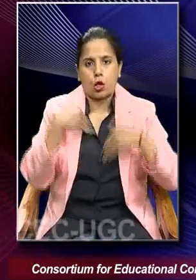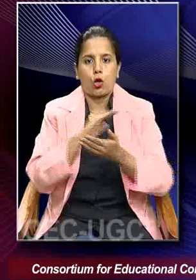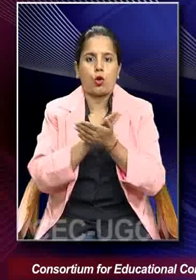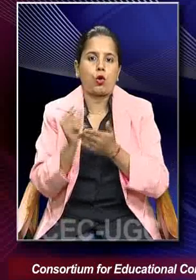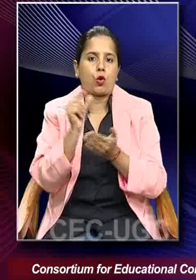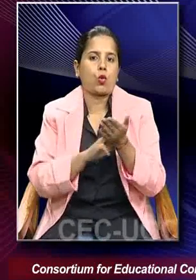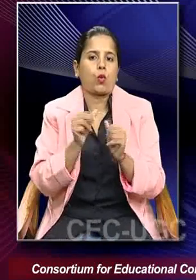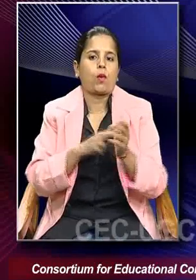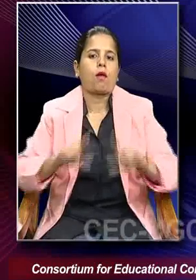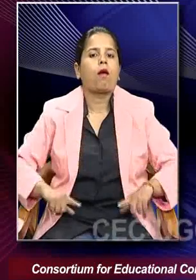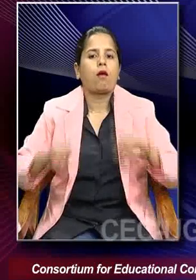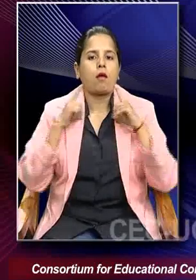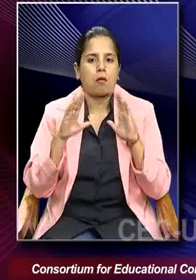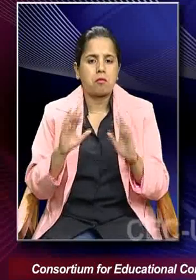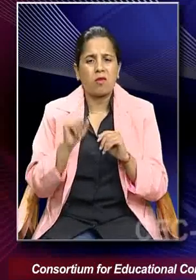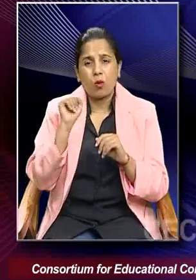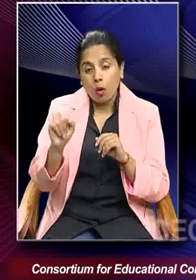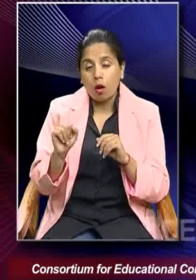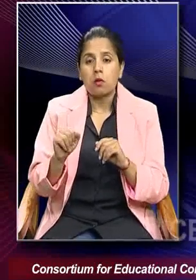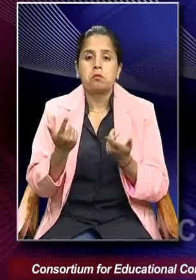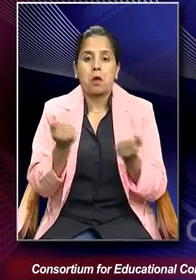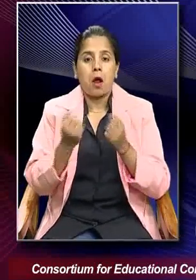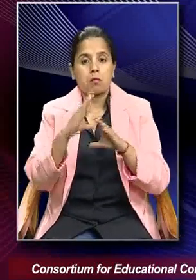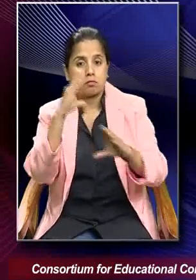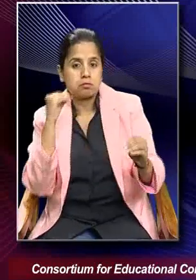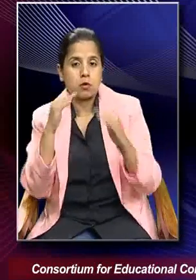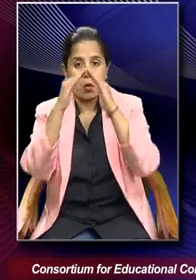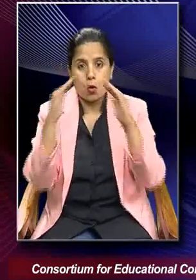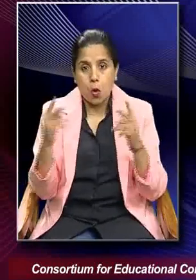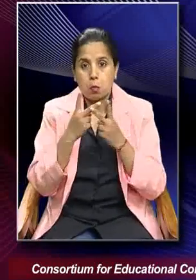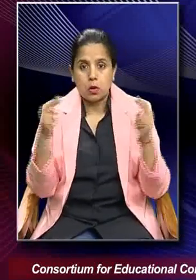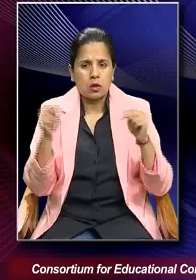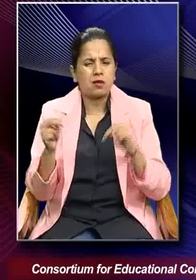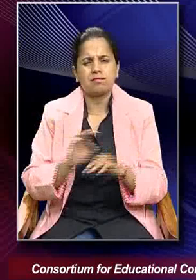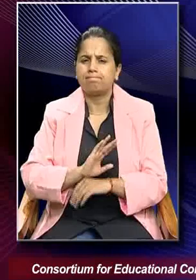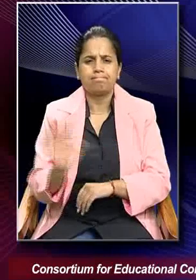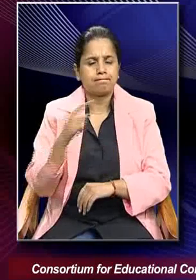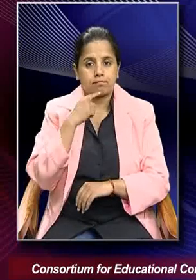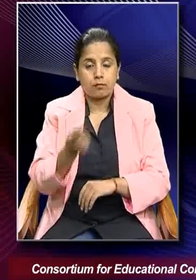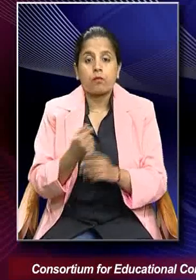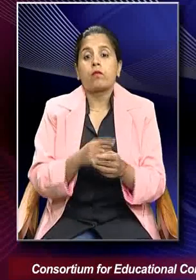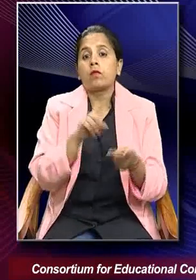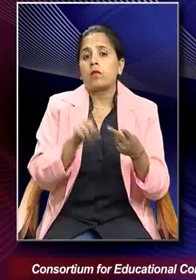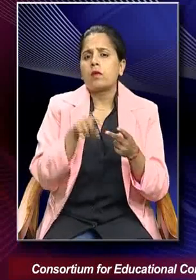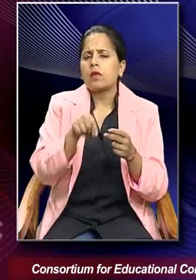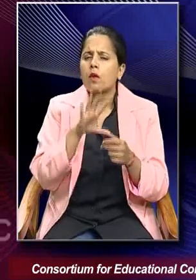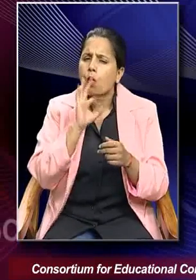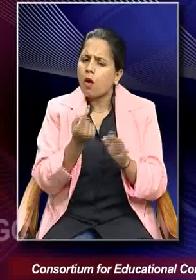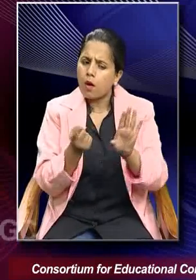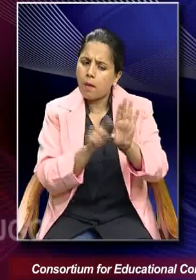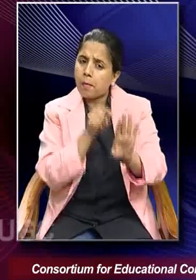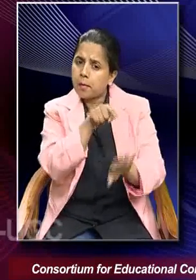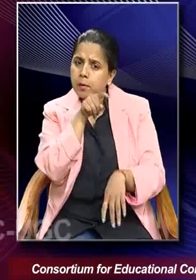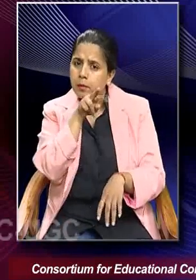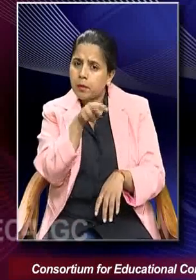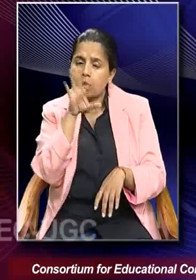than the higher standards of living. That's I just told you. The key driving force behind the Gandhian